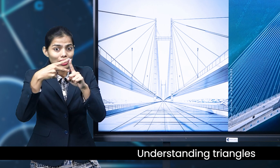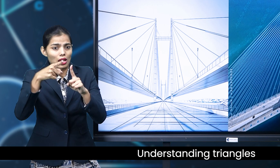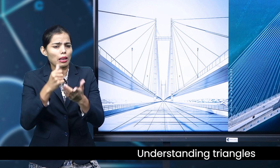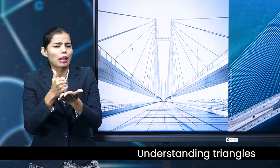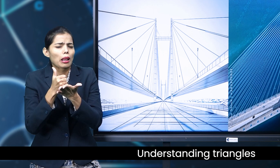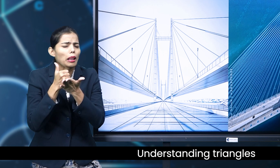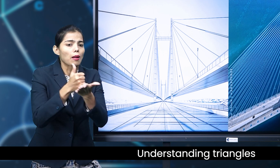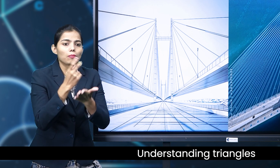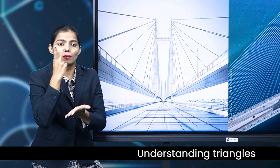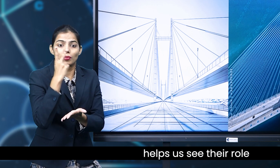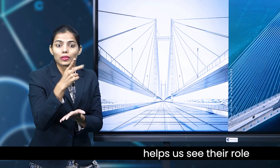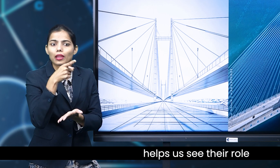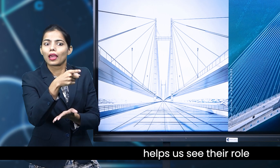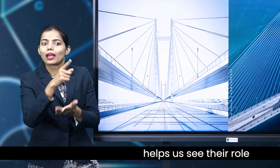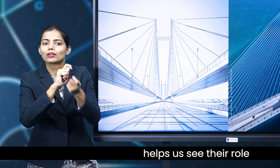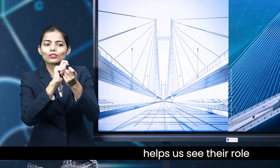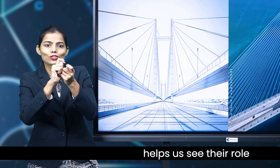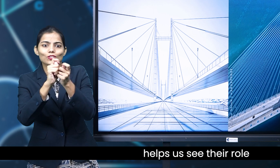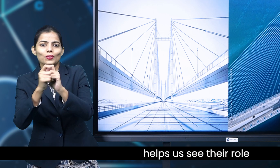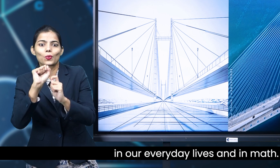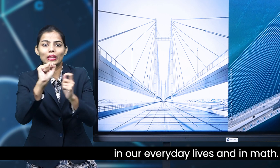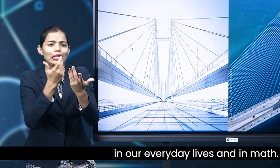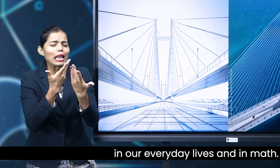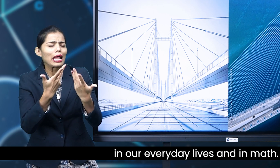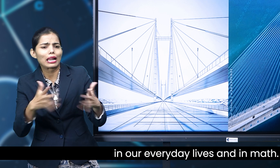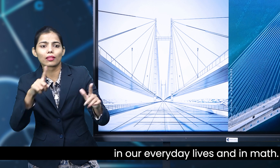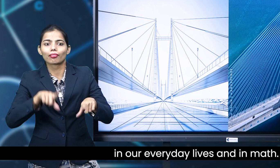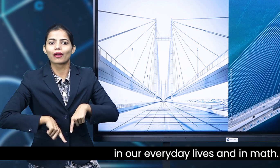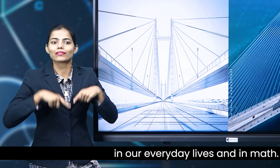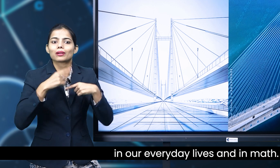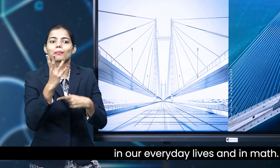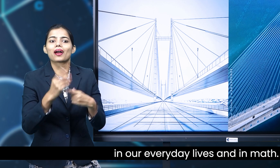Understanding triangles help us see their role in our everyday life and in math.